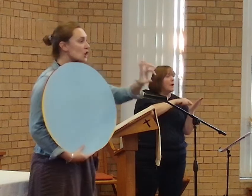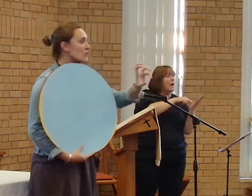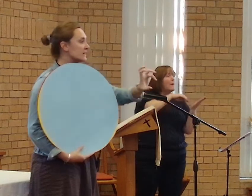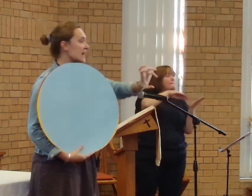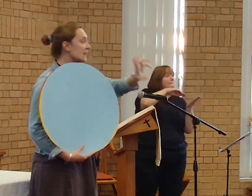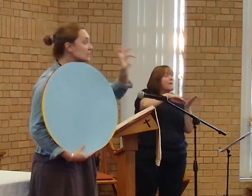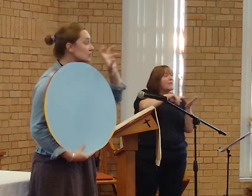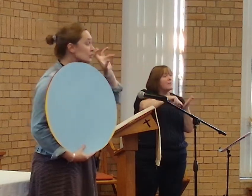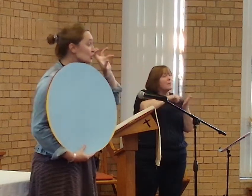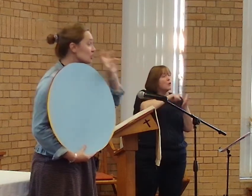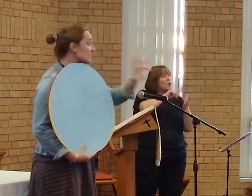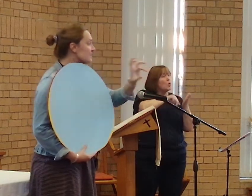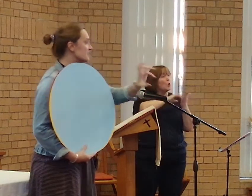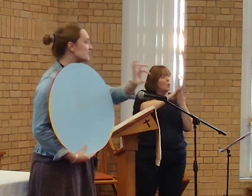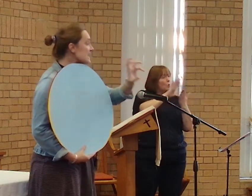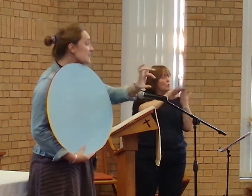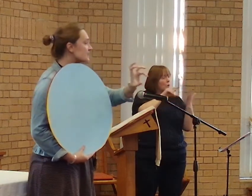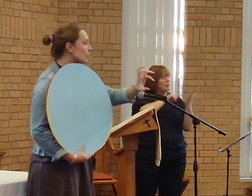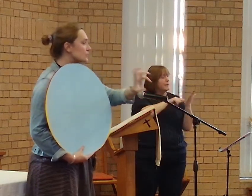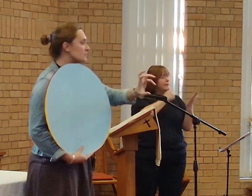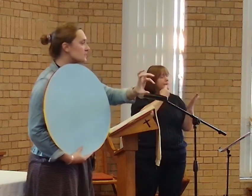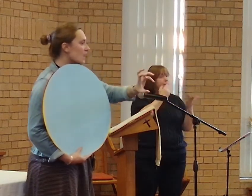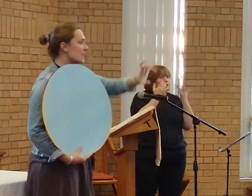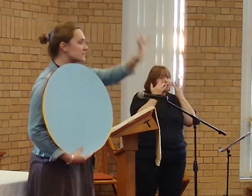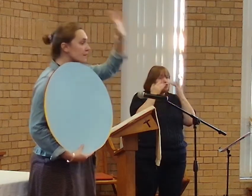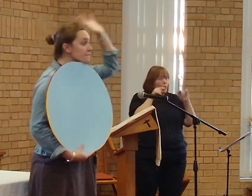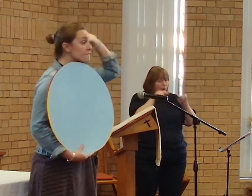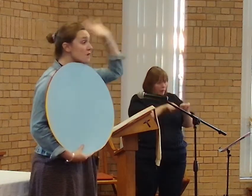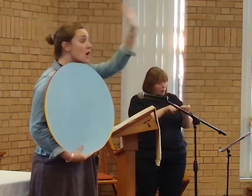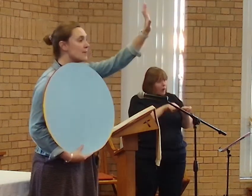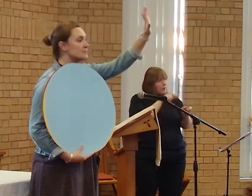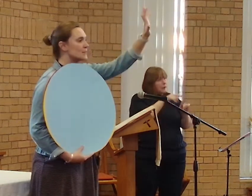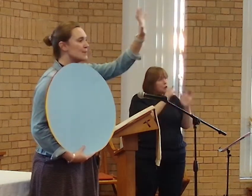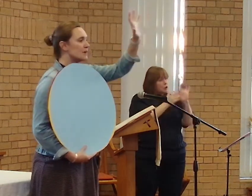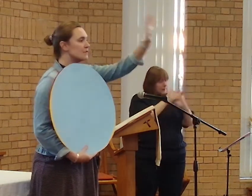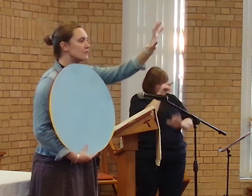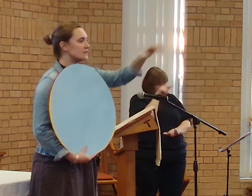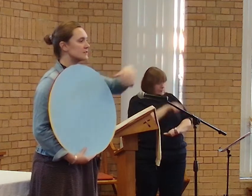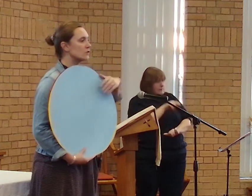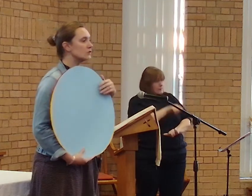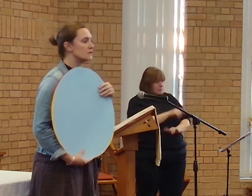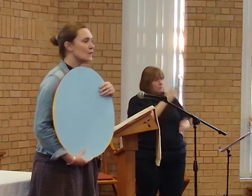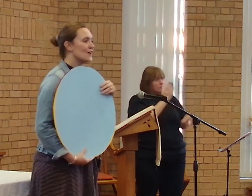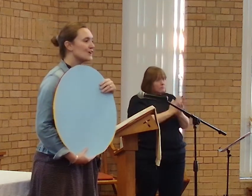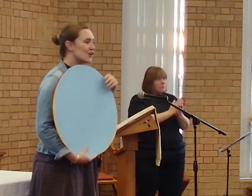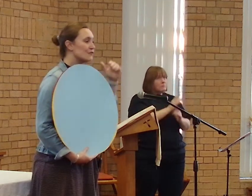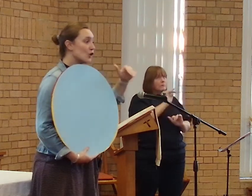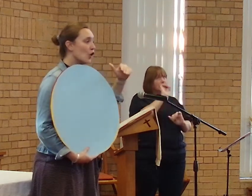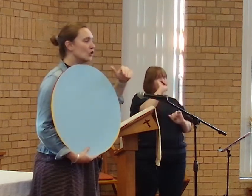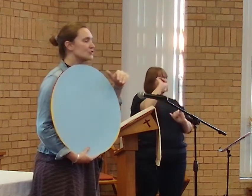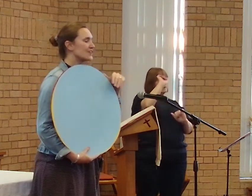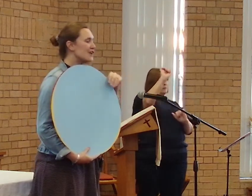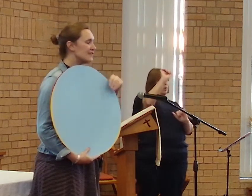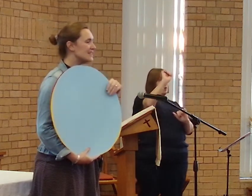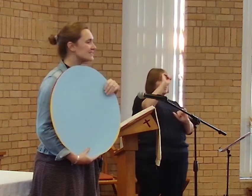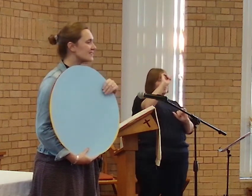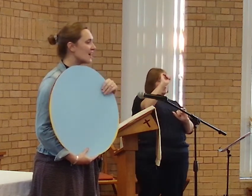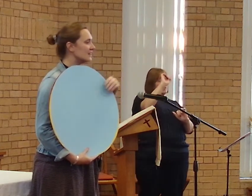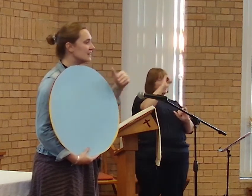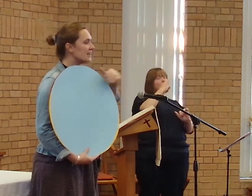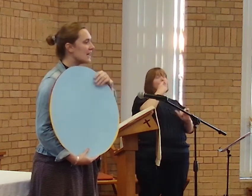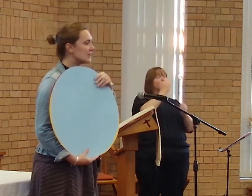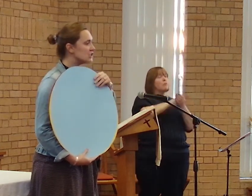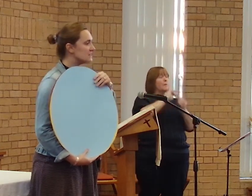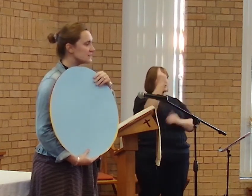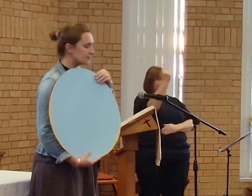is showing that Jesus is God's Messiah. It's confirmed by the voice of God over his